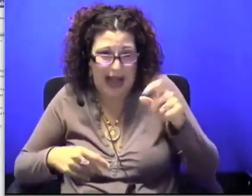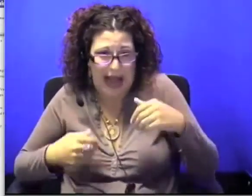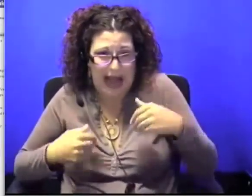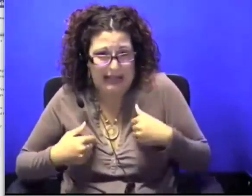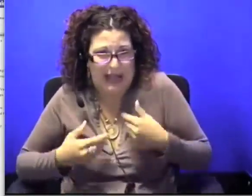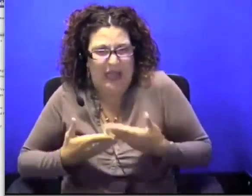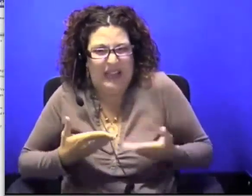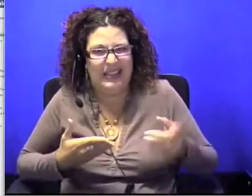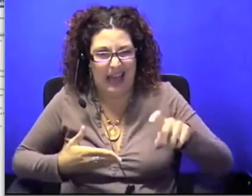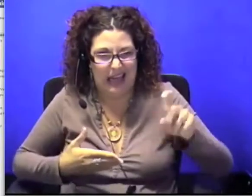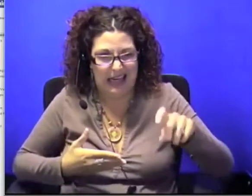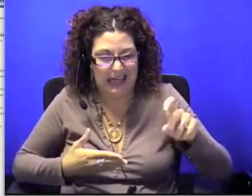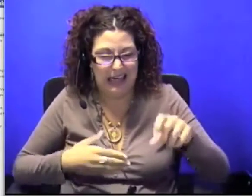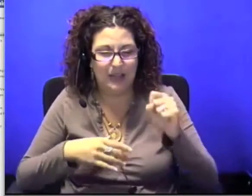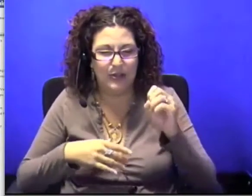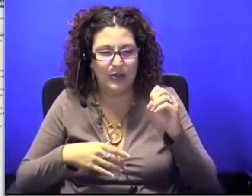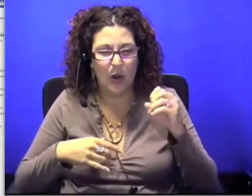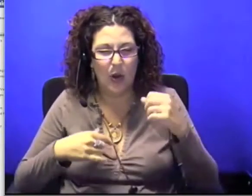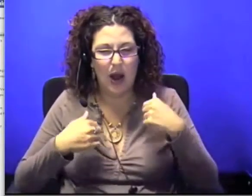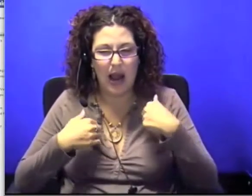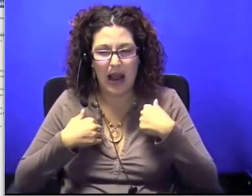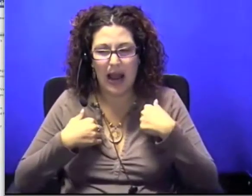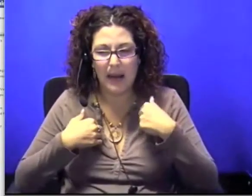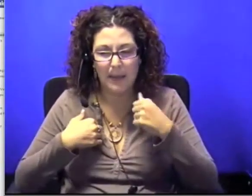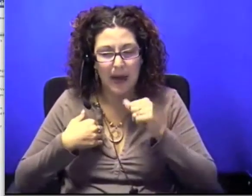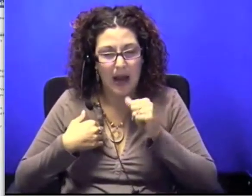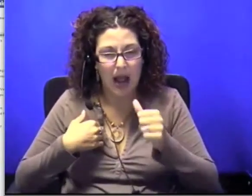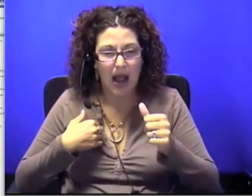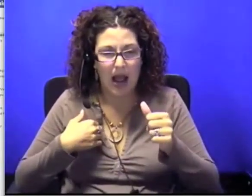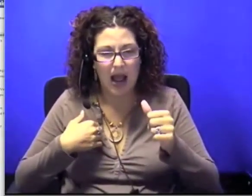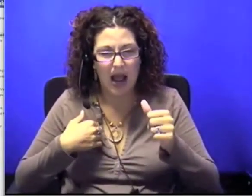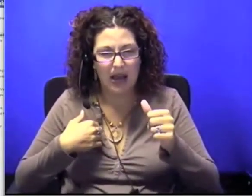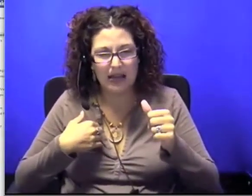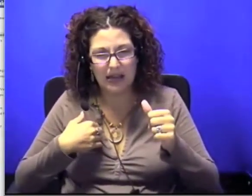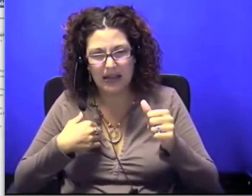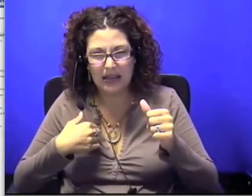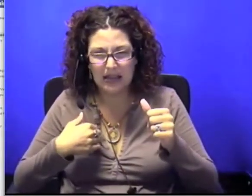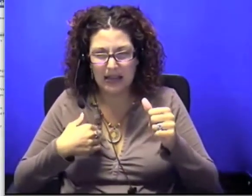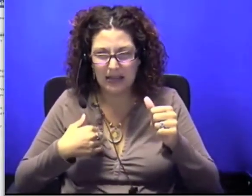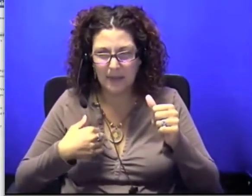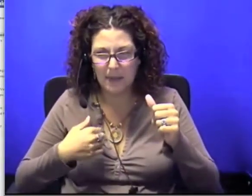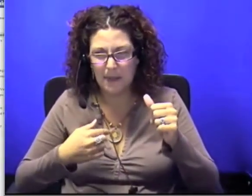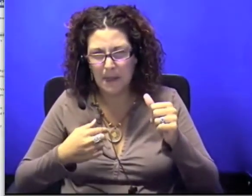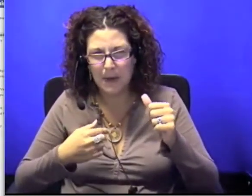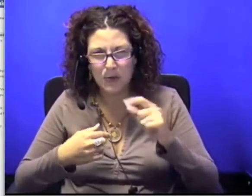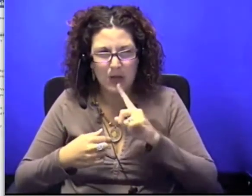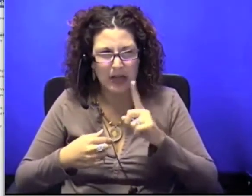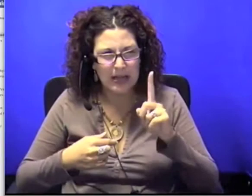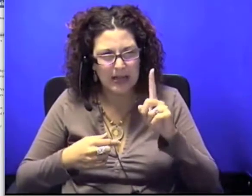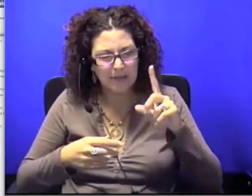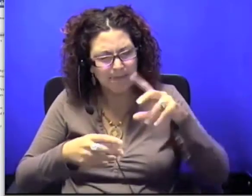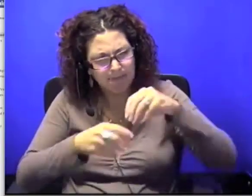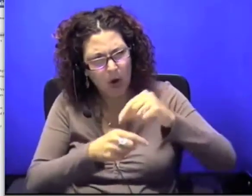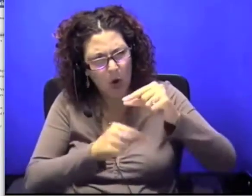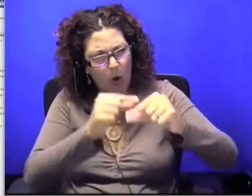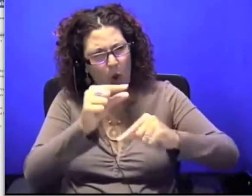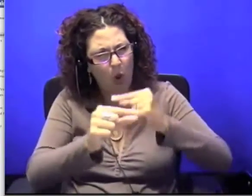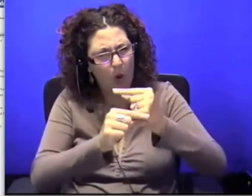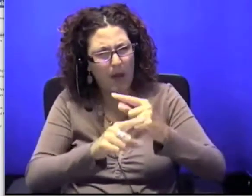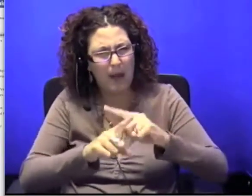not much of the effect, if you will, or at the effect of the global, but many people feel that in a